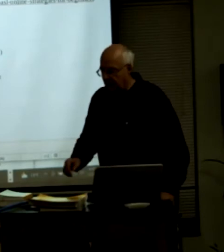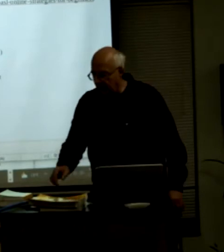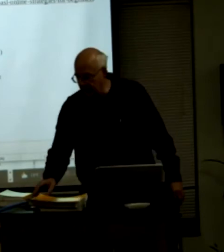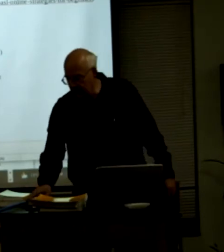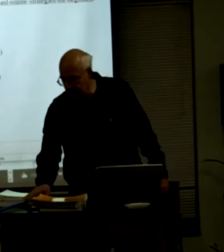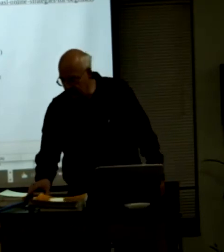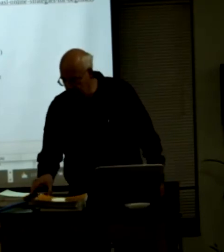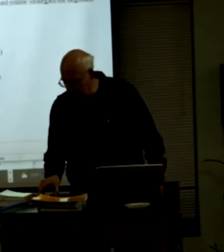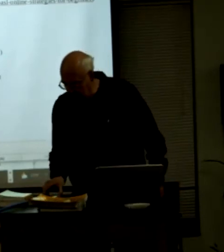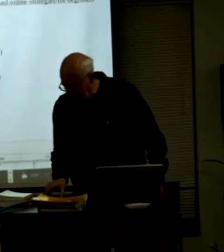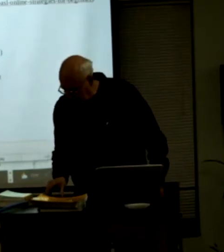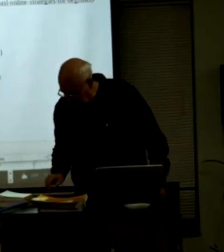sorry.